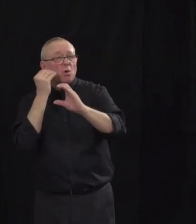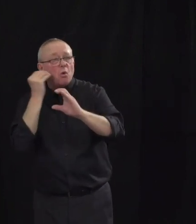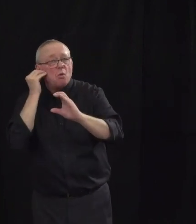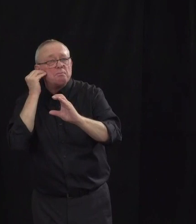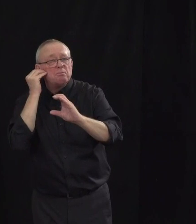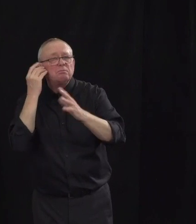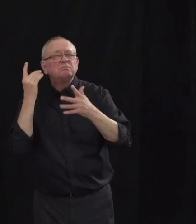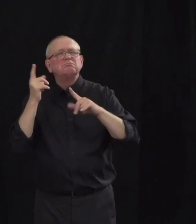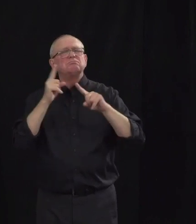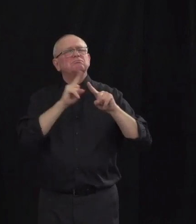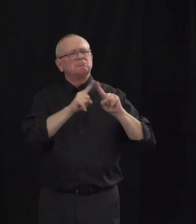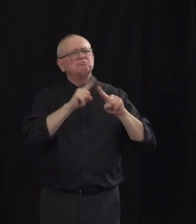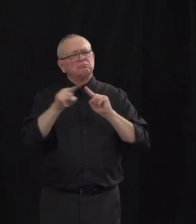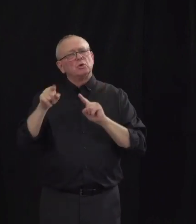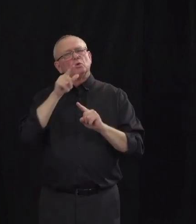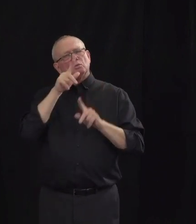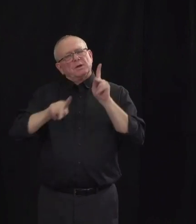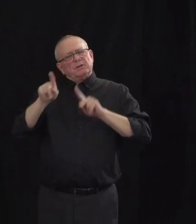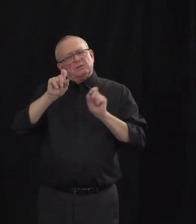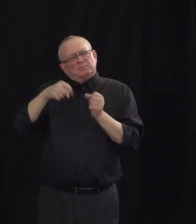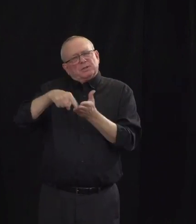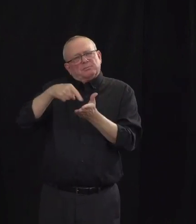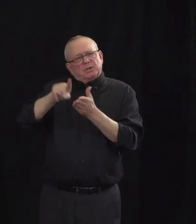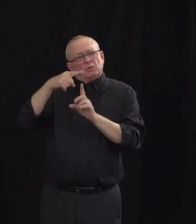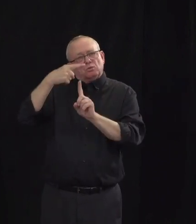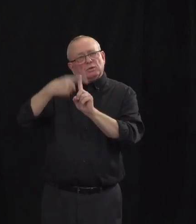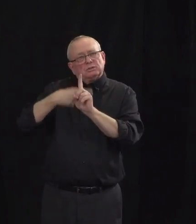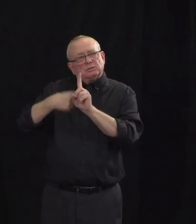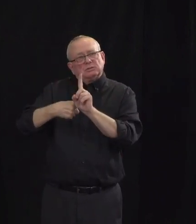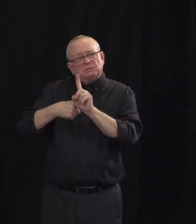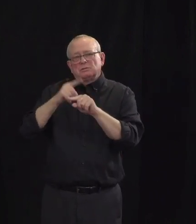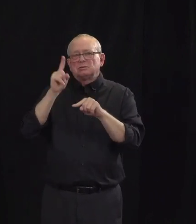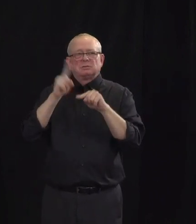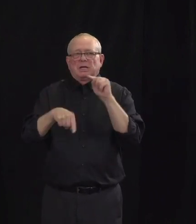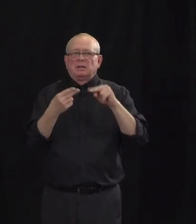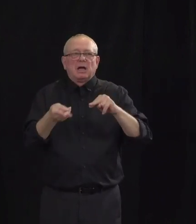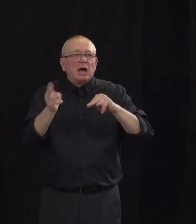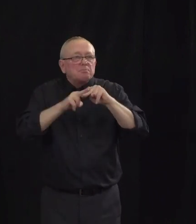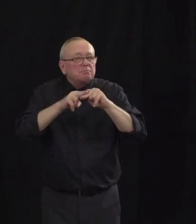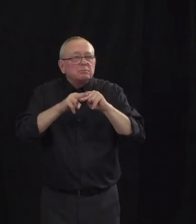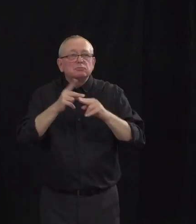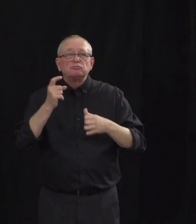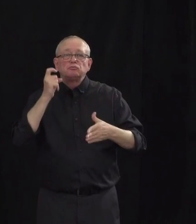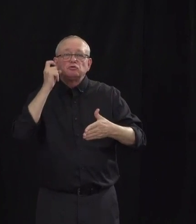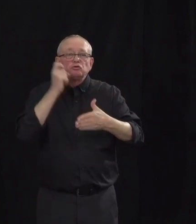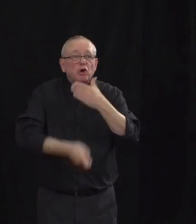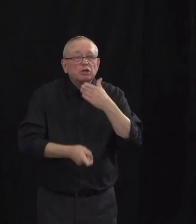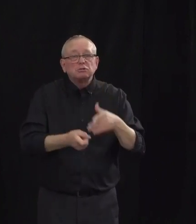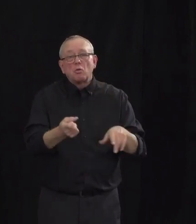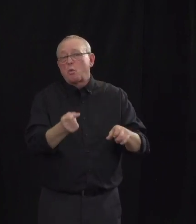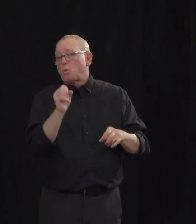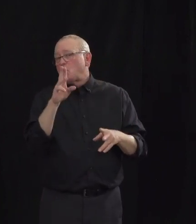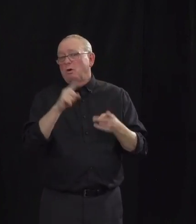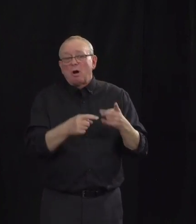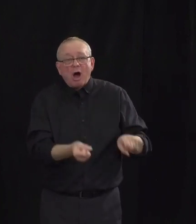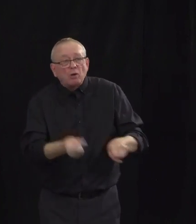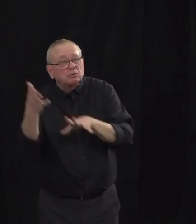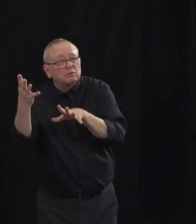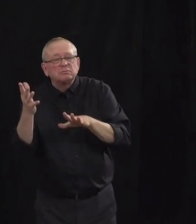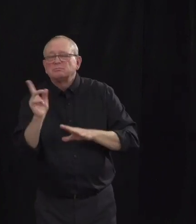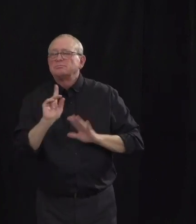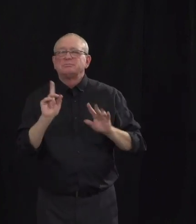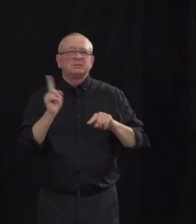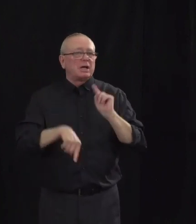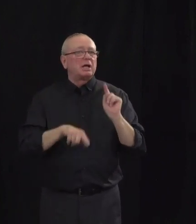June 30th. As we encourage tenants to work with their landlords, we do not want them to be penalized for good